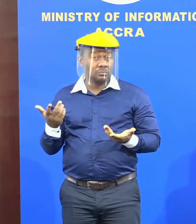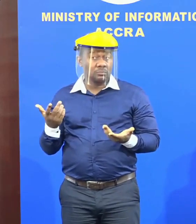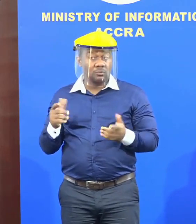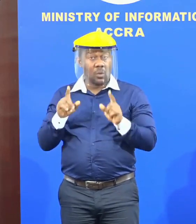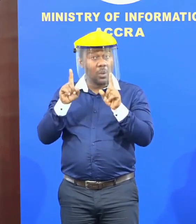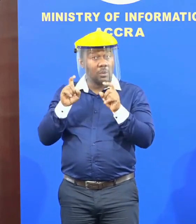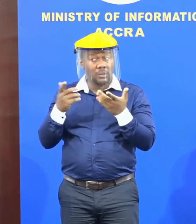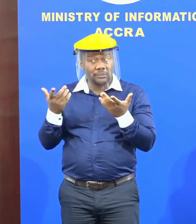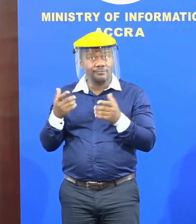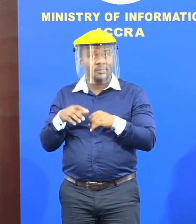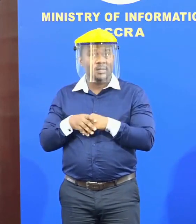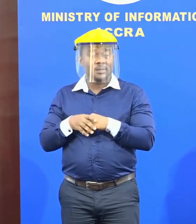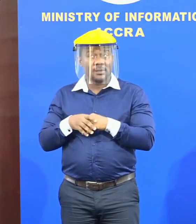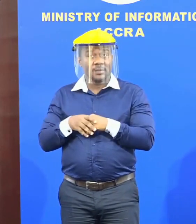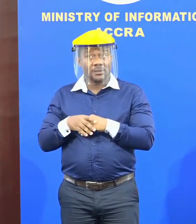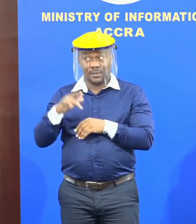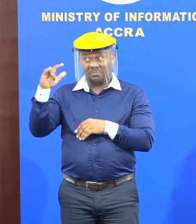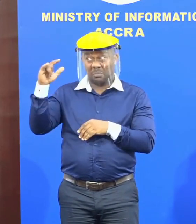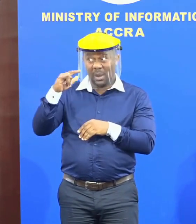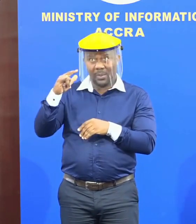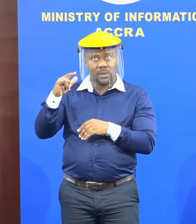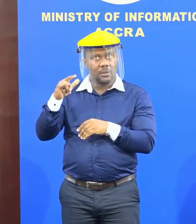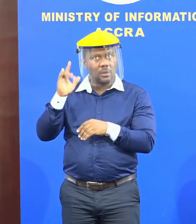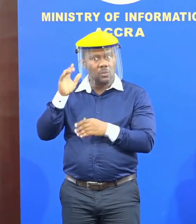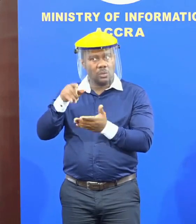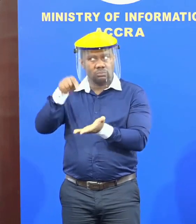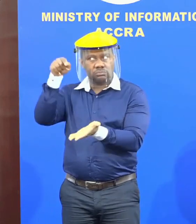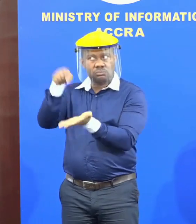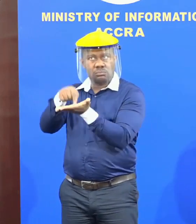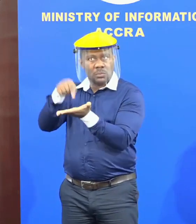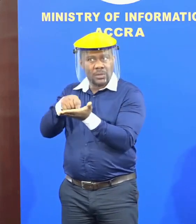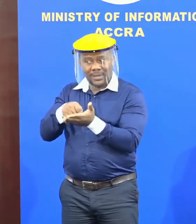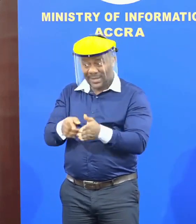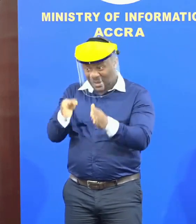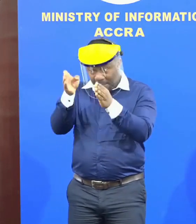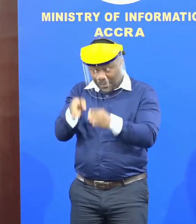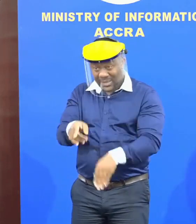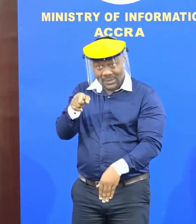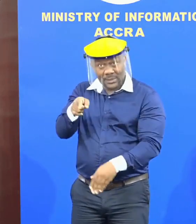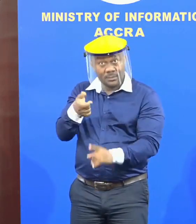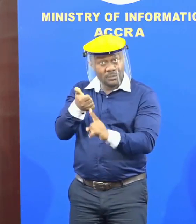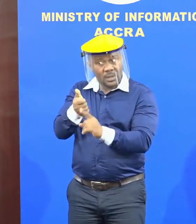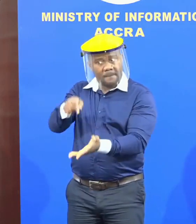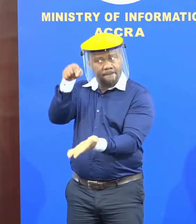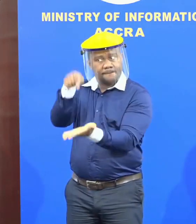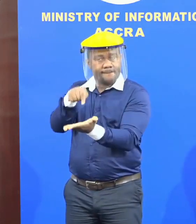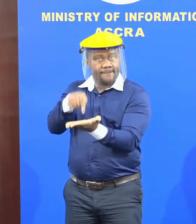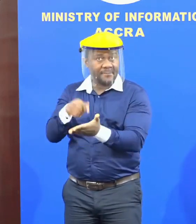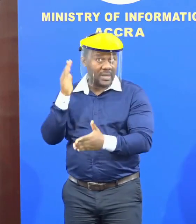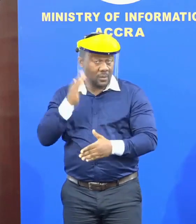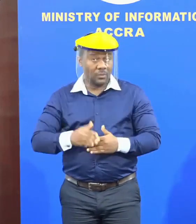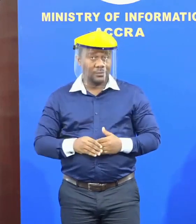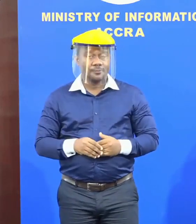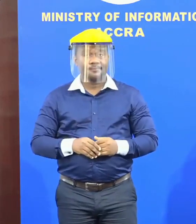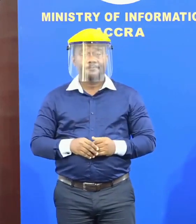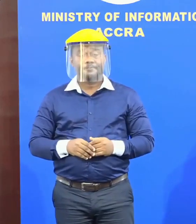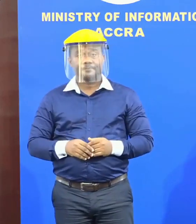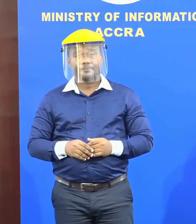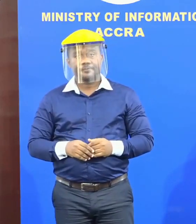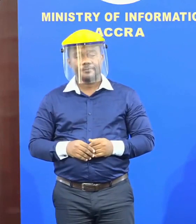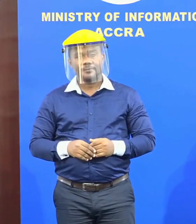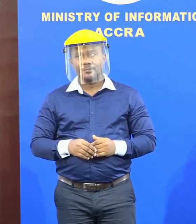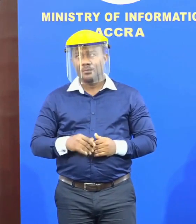airline will be surcharged and the individual will also face the measures that I have just mentioned. All